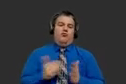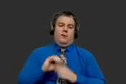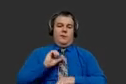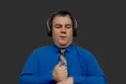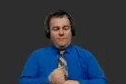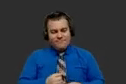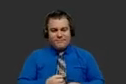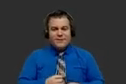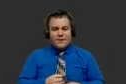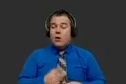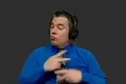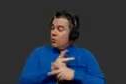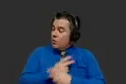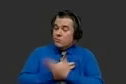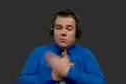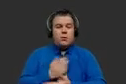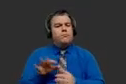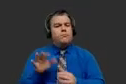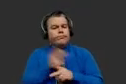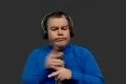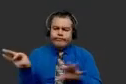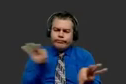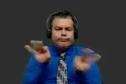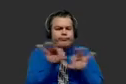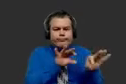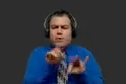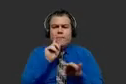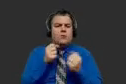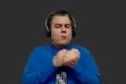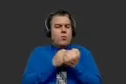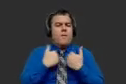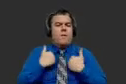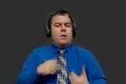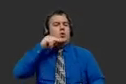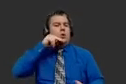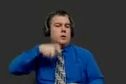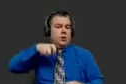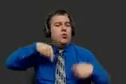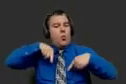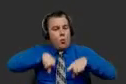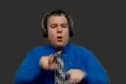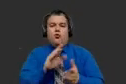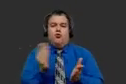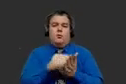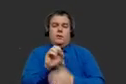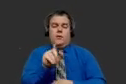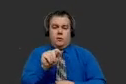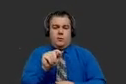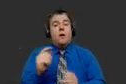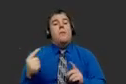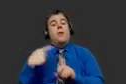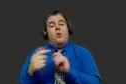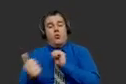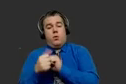Reset have been carefully formulated to support the body's nutrient needs during this reboot phase, along with a program that's been designed to